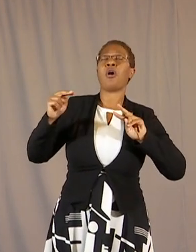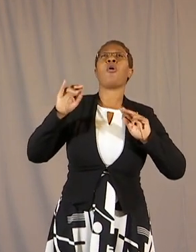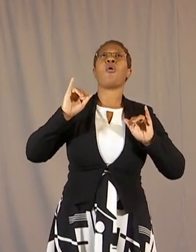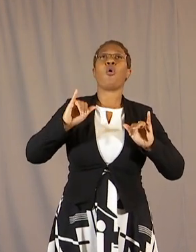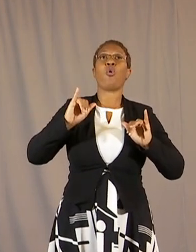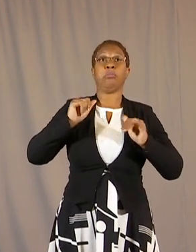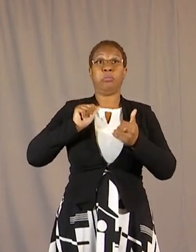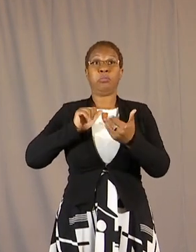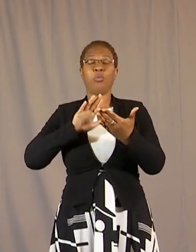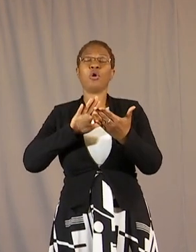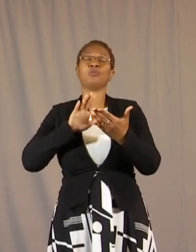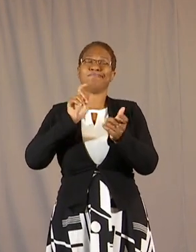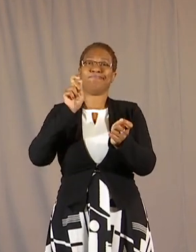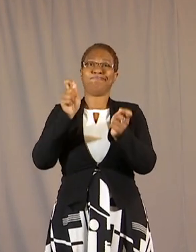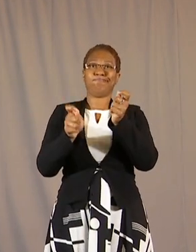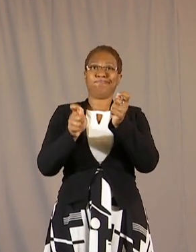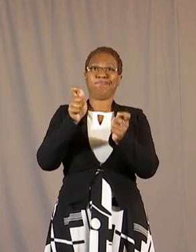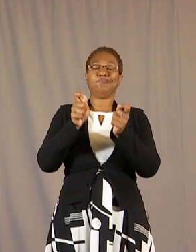was tremendously